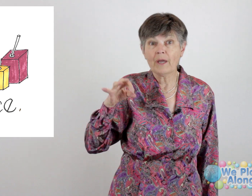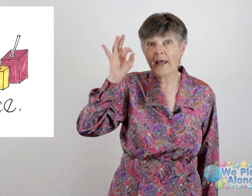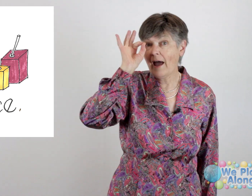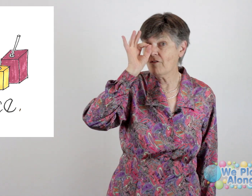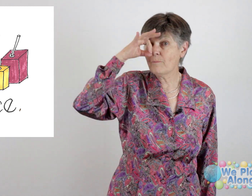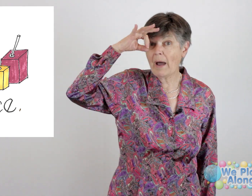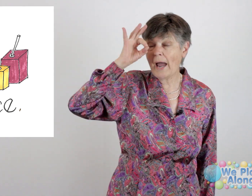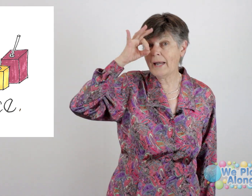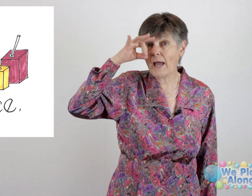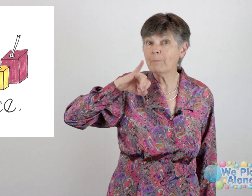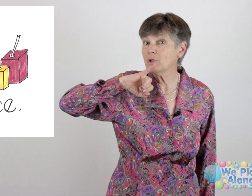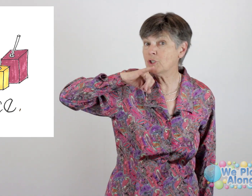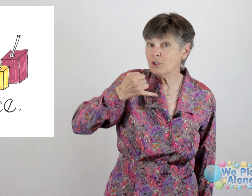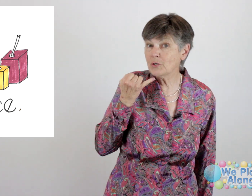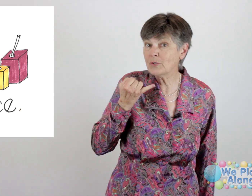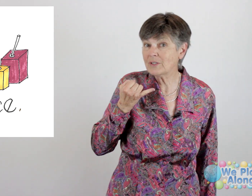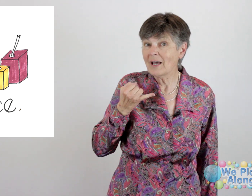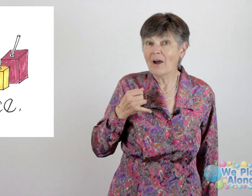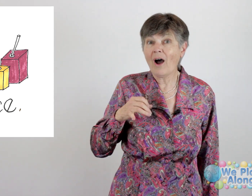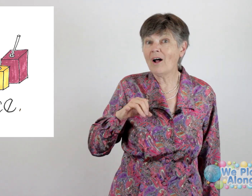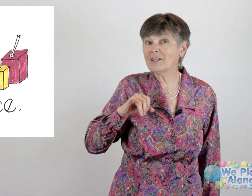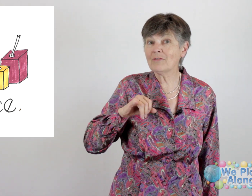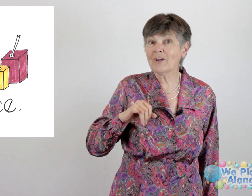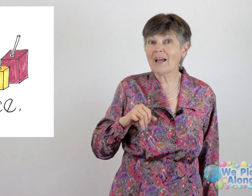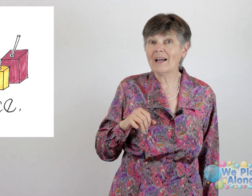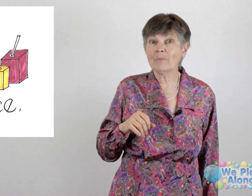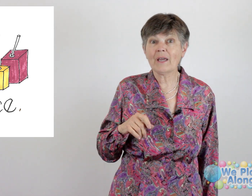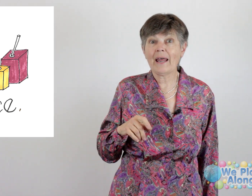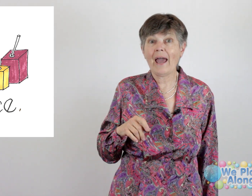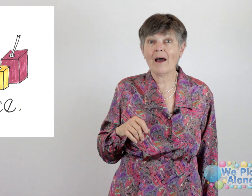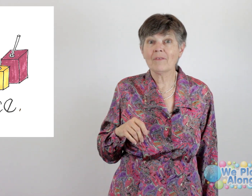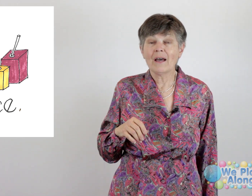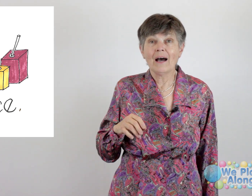could have pineapple juice, all different kinds. We could have